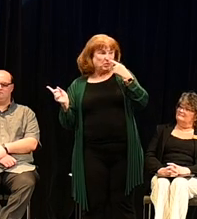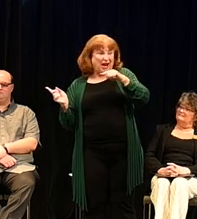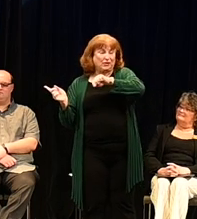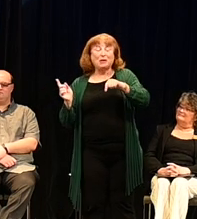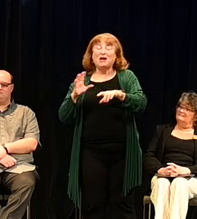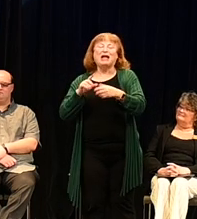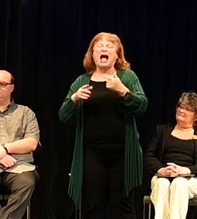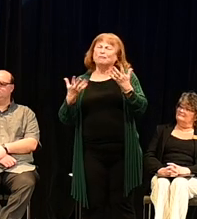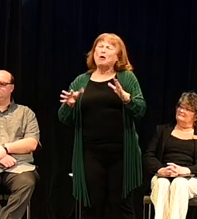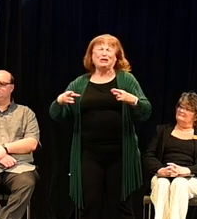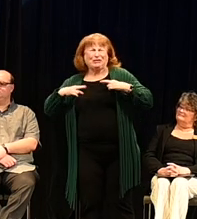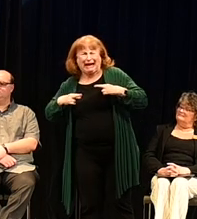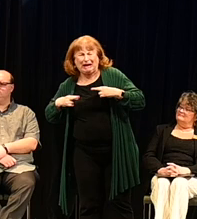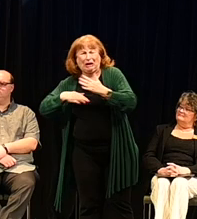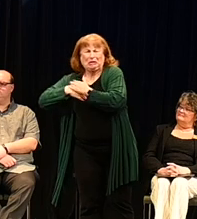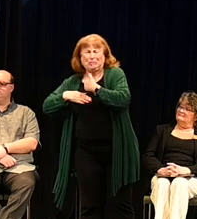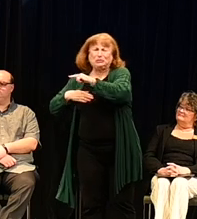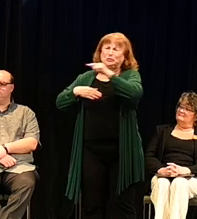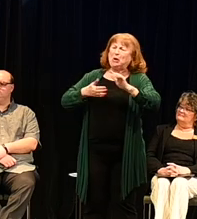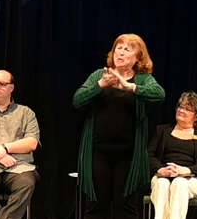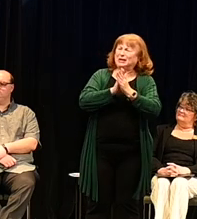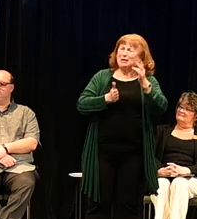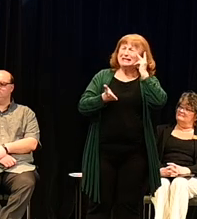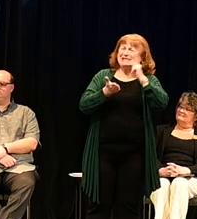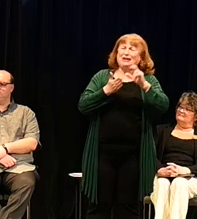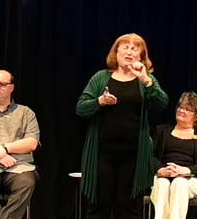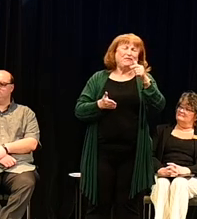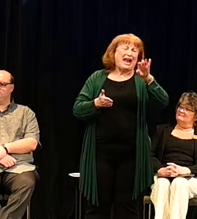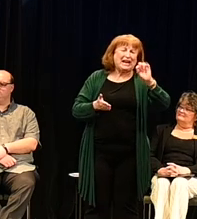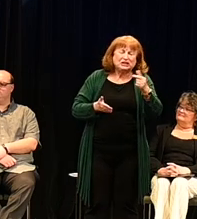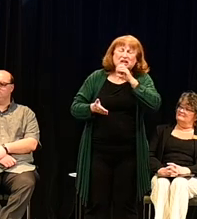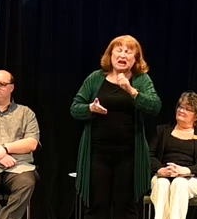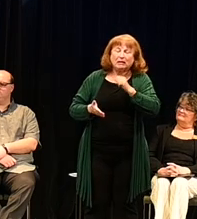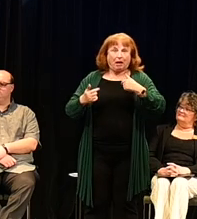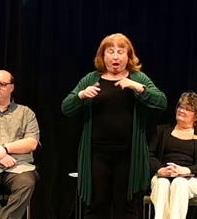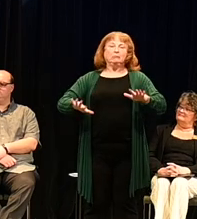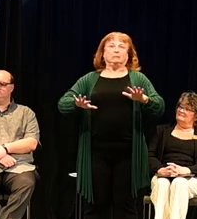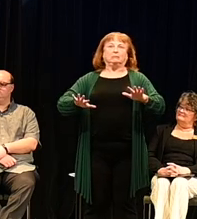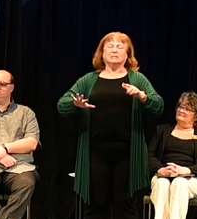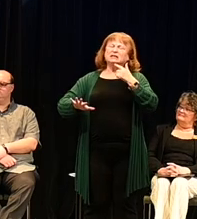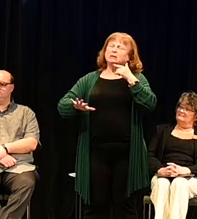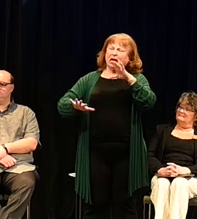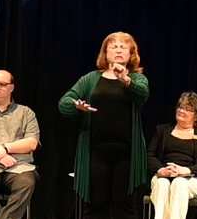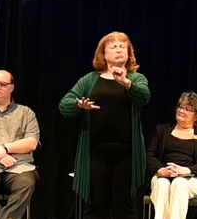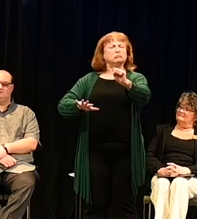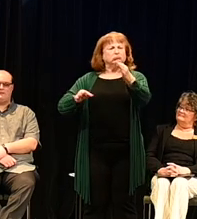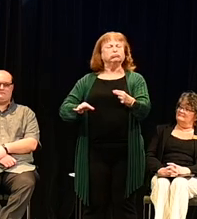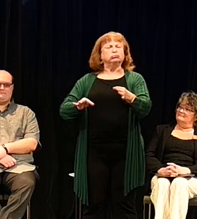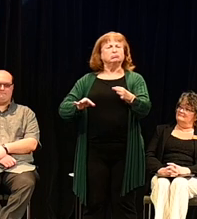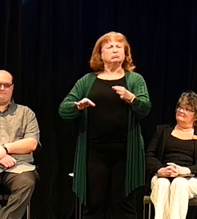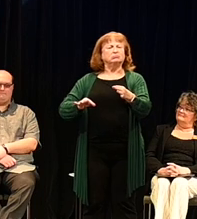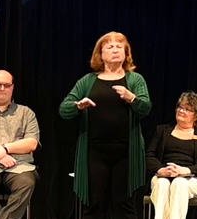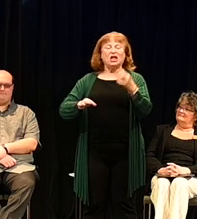out of retirement to become the Secretary of Aging, I unequivocally said yes.